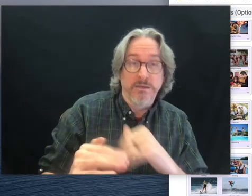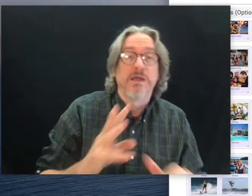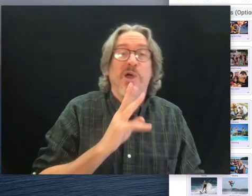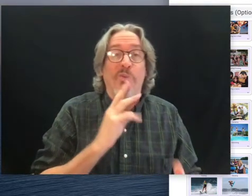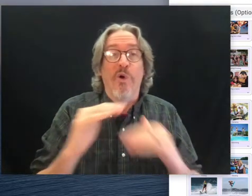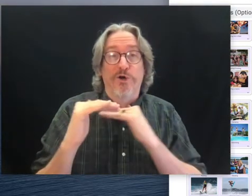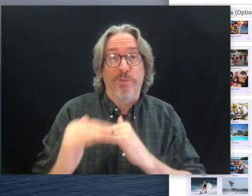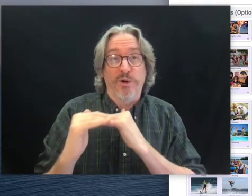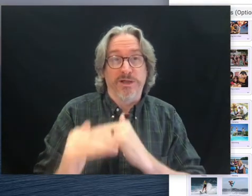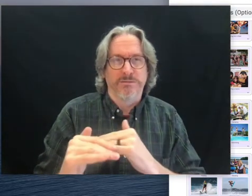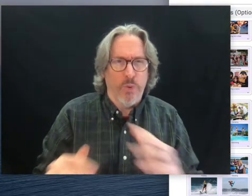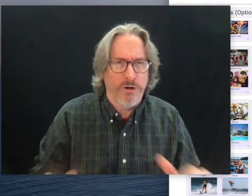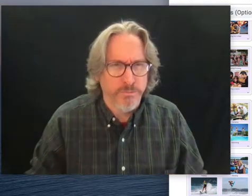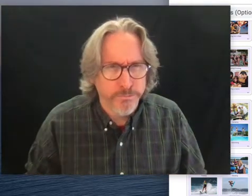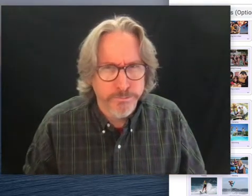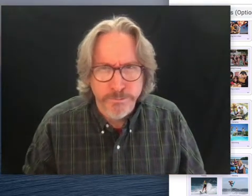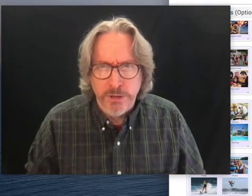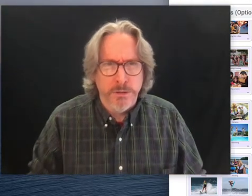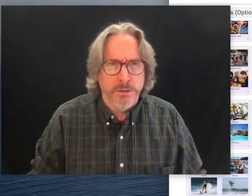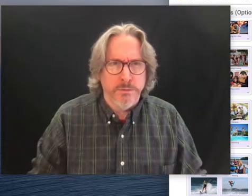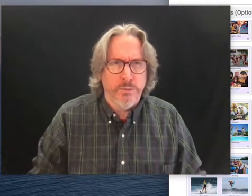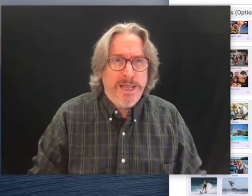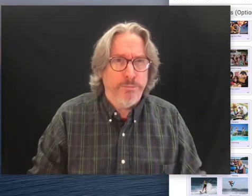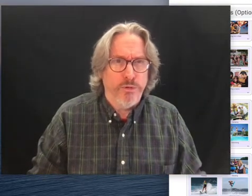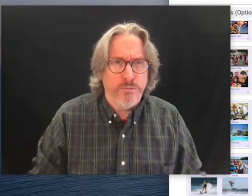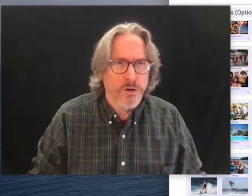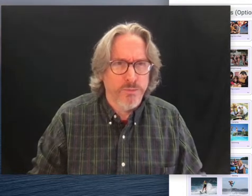snowboarding, waterboarding,